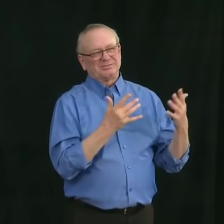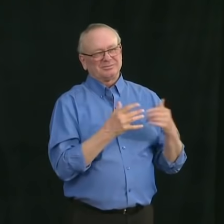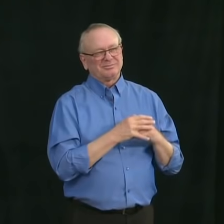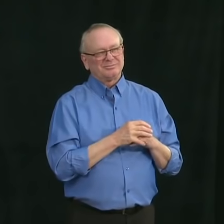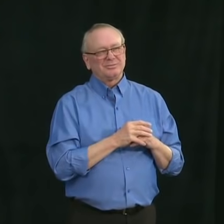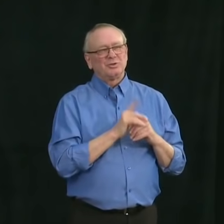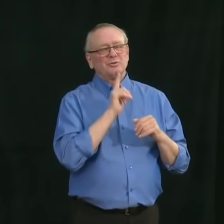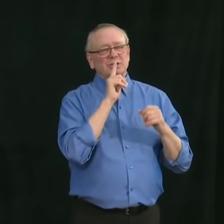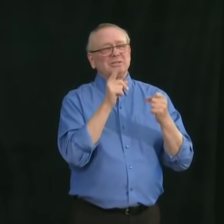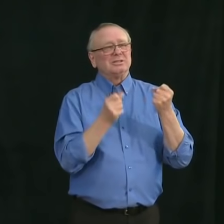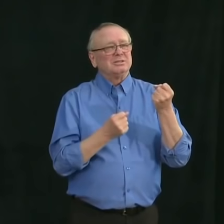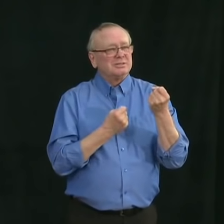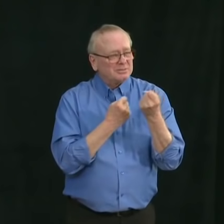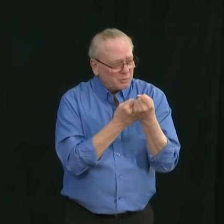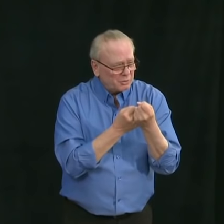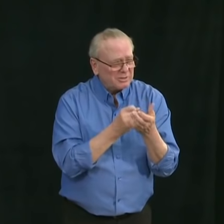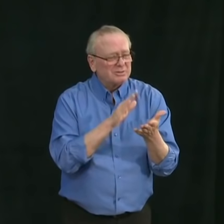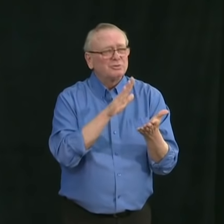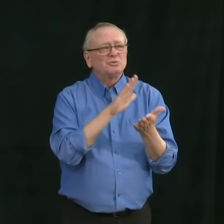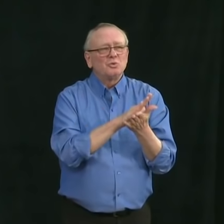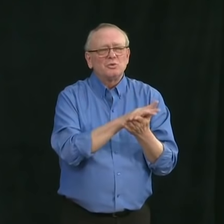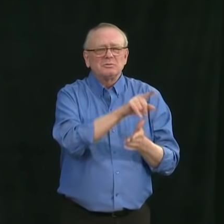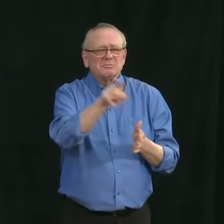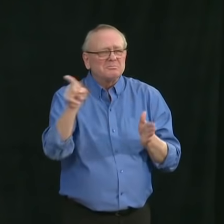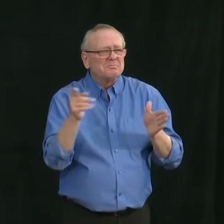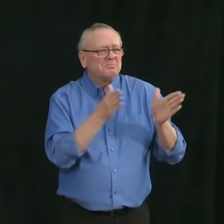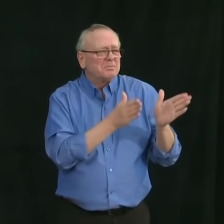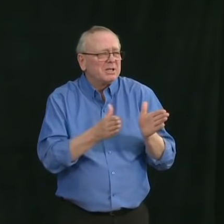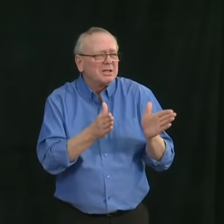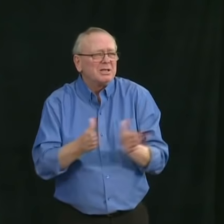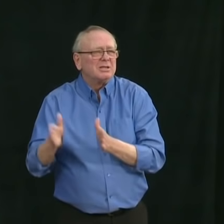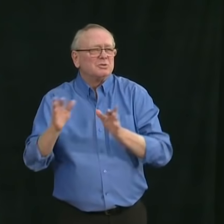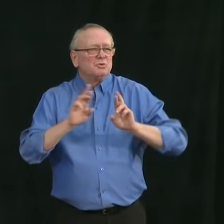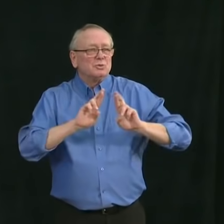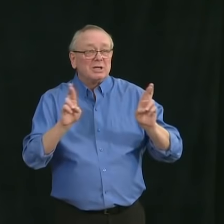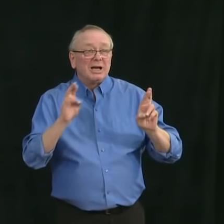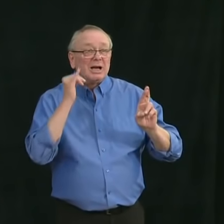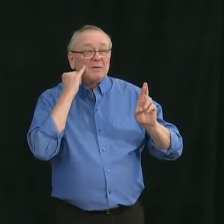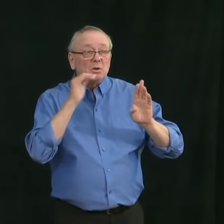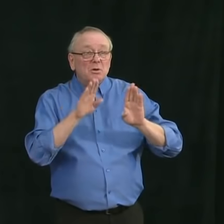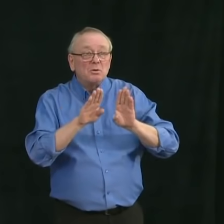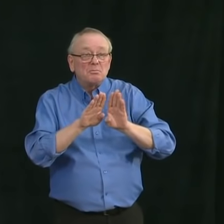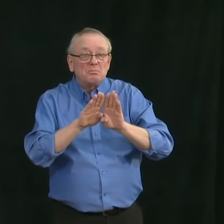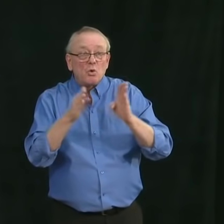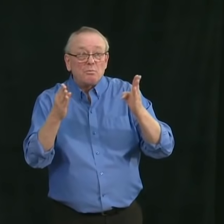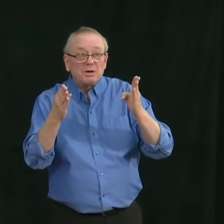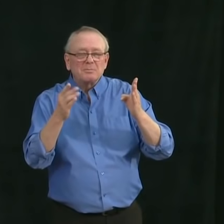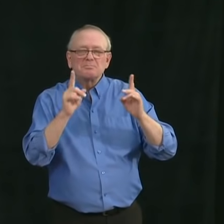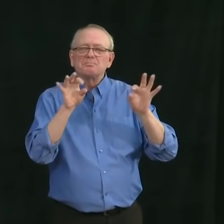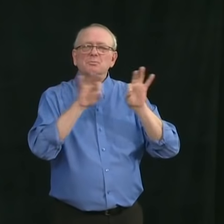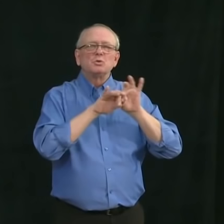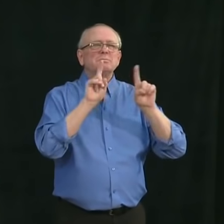opening, that's certainly something that the discussions around relaunch, what relaunch will look like, what the sequencing will look